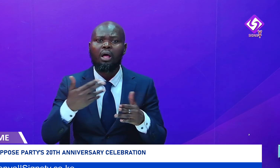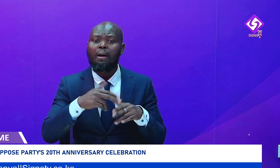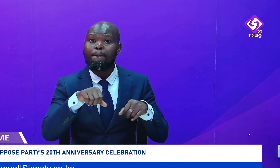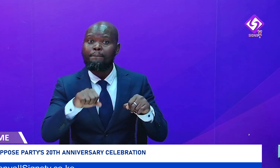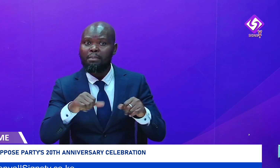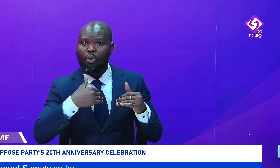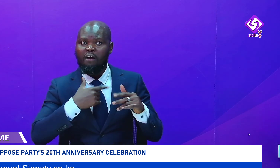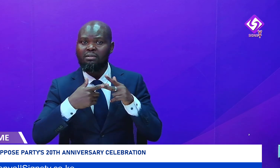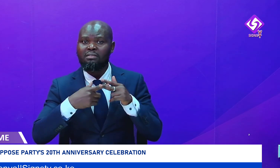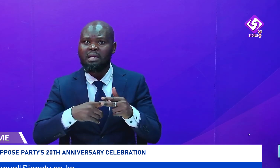Another news,